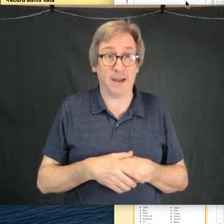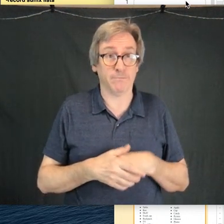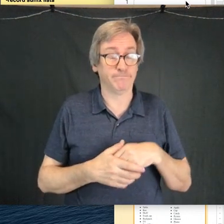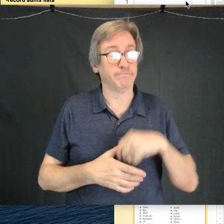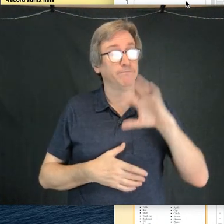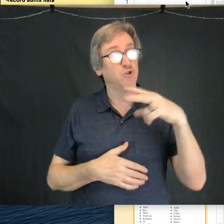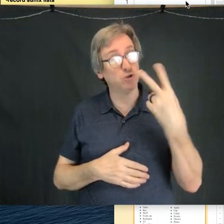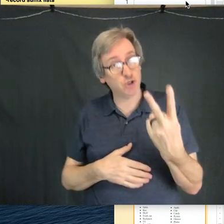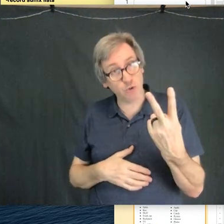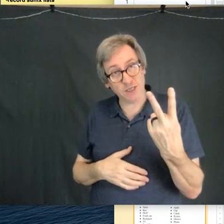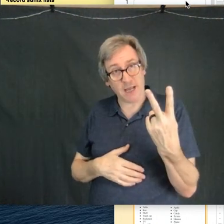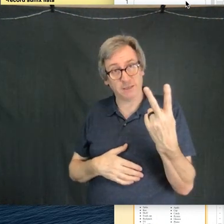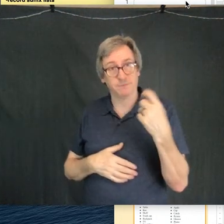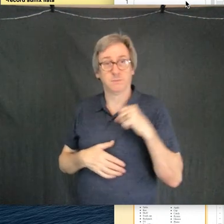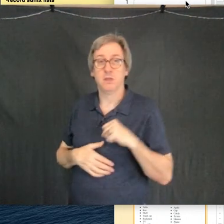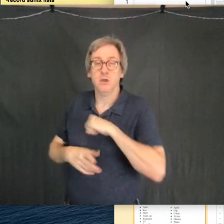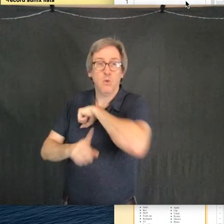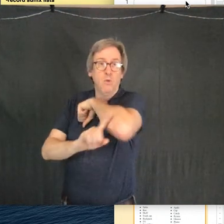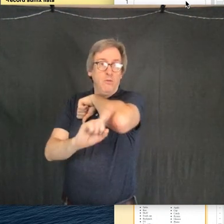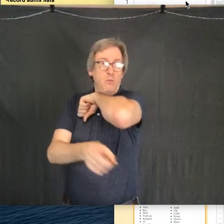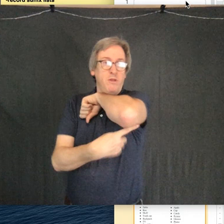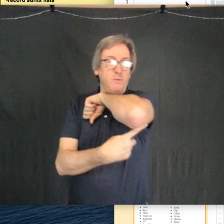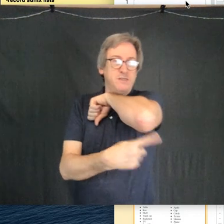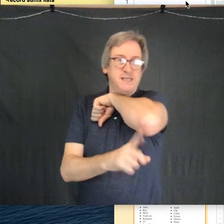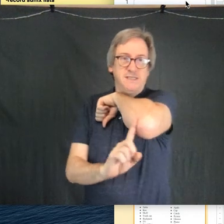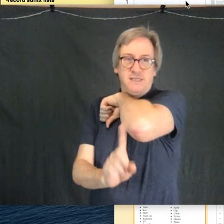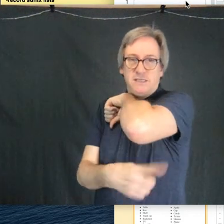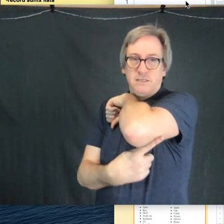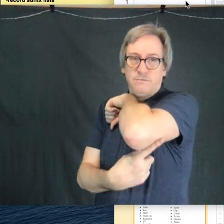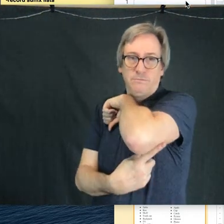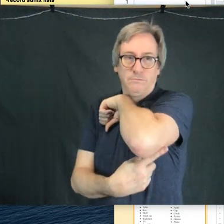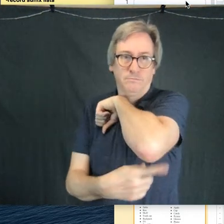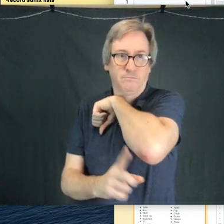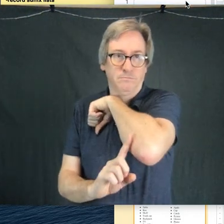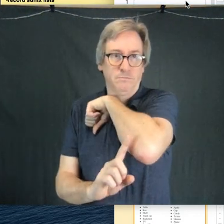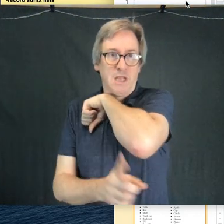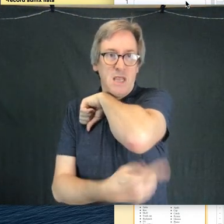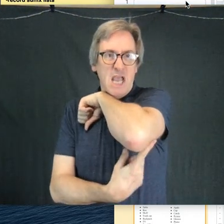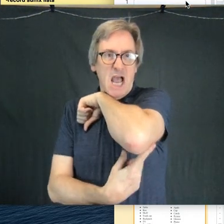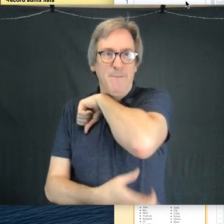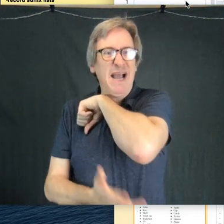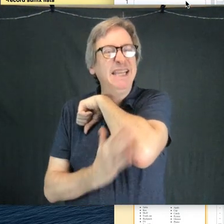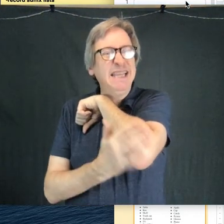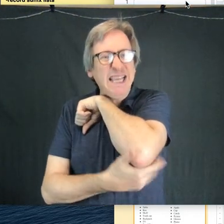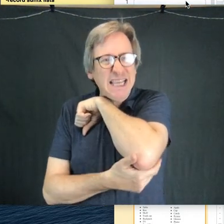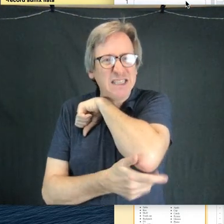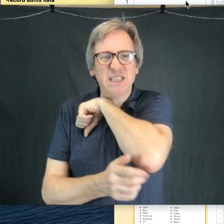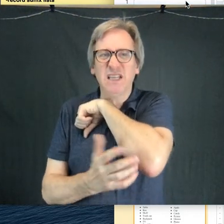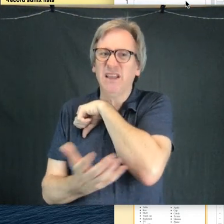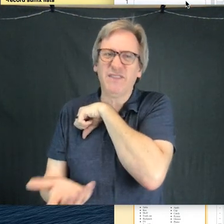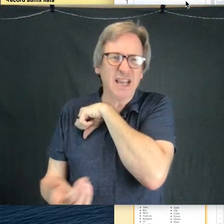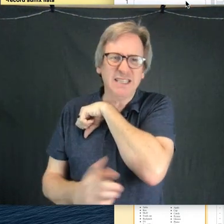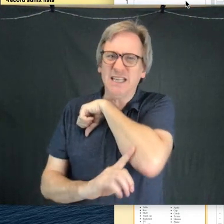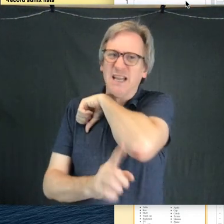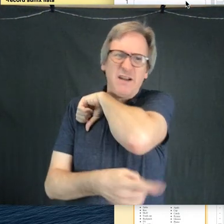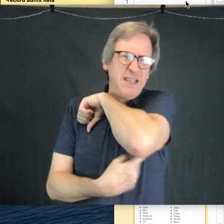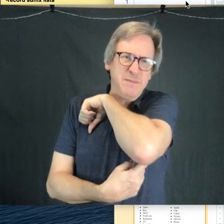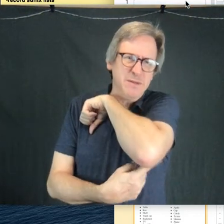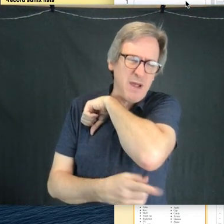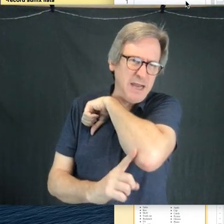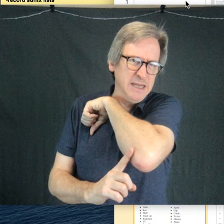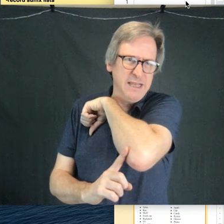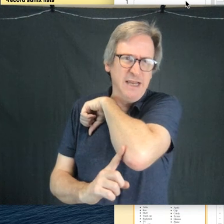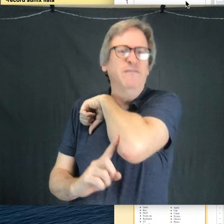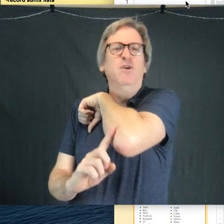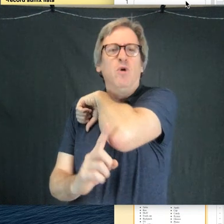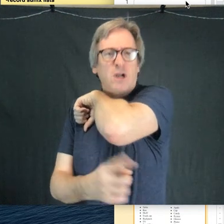Trash can, two signs. The one the book says is this. I think it's the idea that it keeps